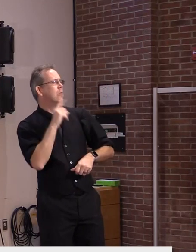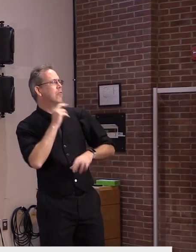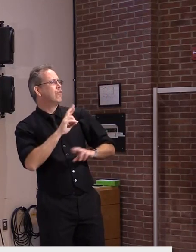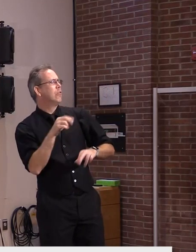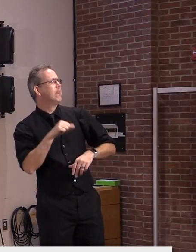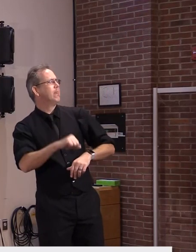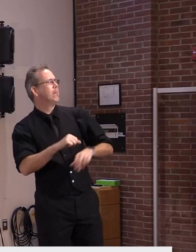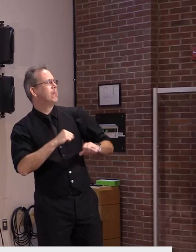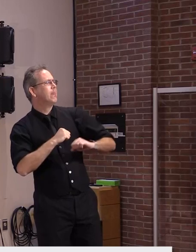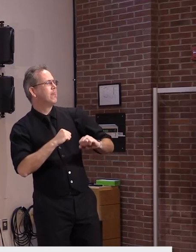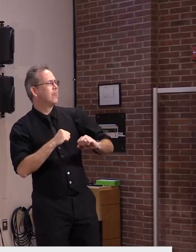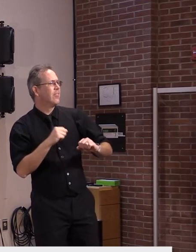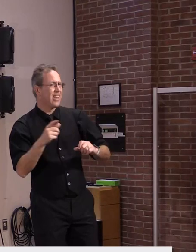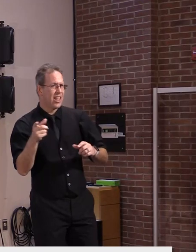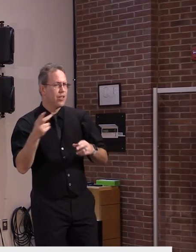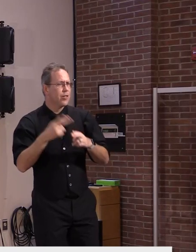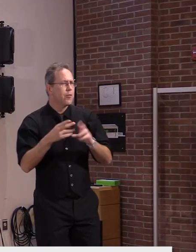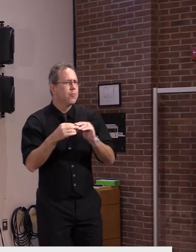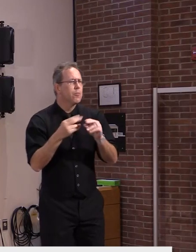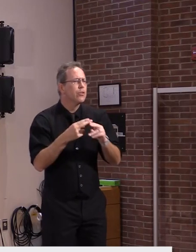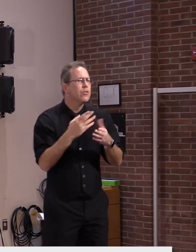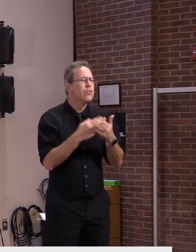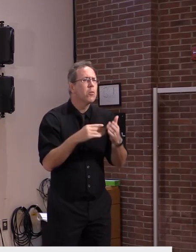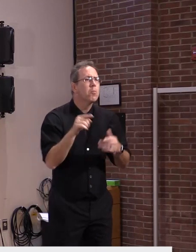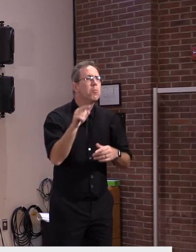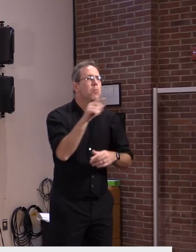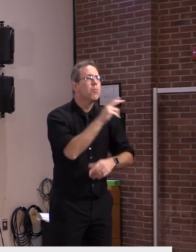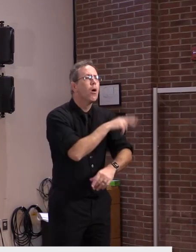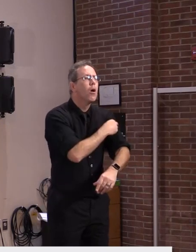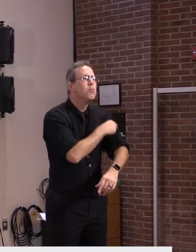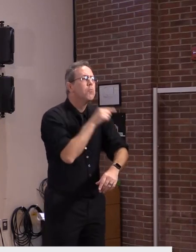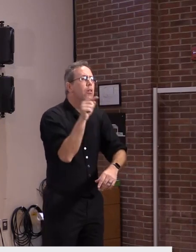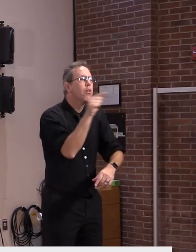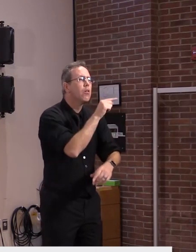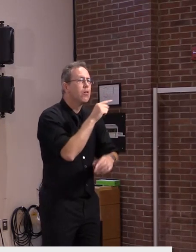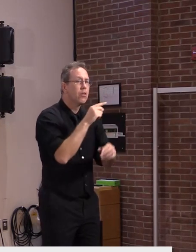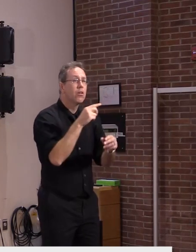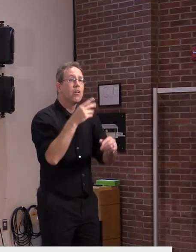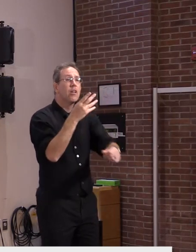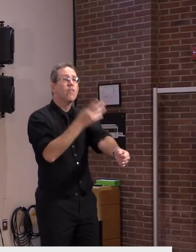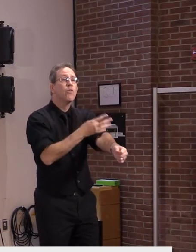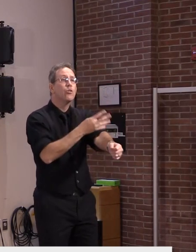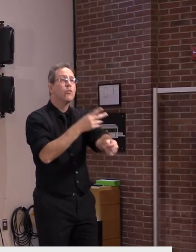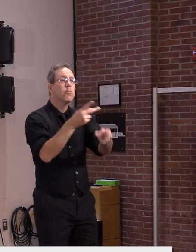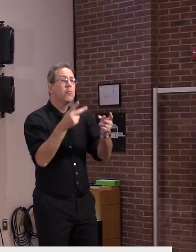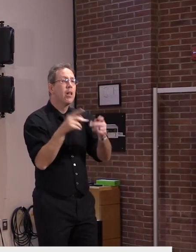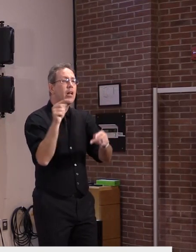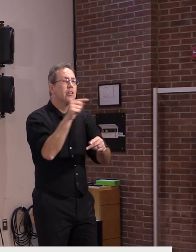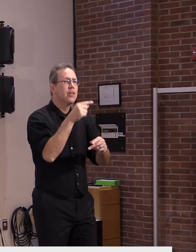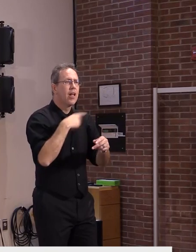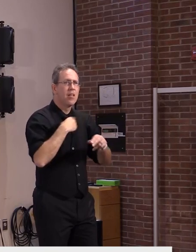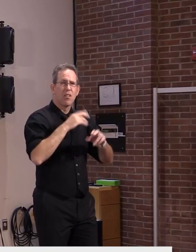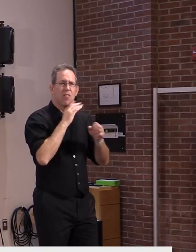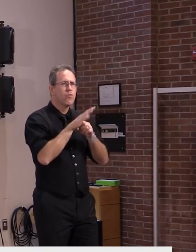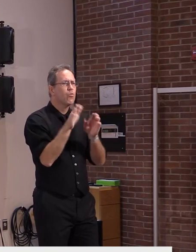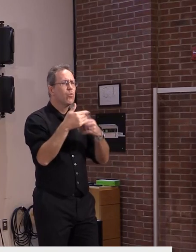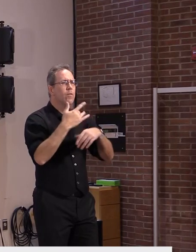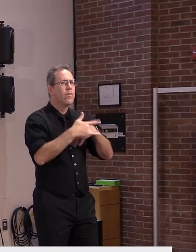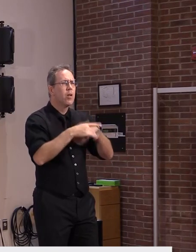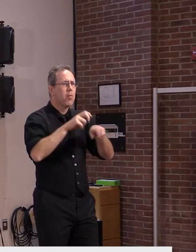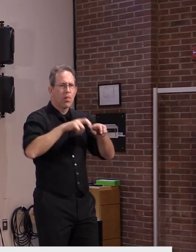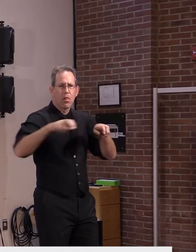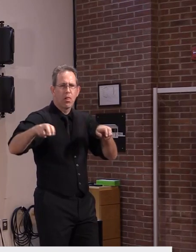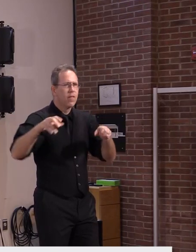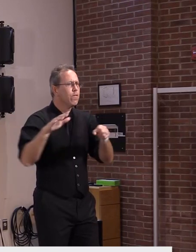infusion centers where monoclonal antibodies are administered, and I'm hoping you can talk about What's changed in the intervening